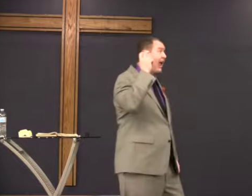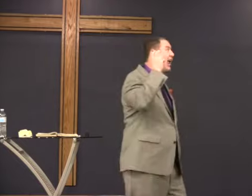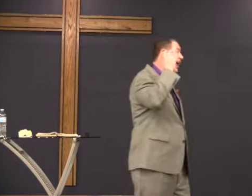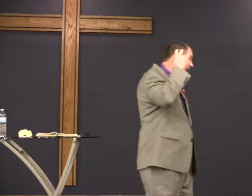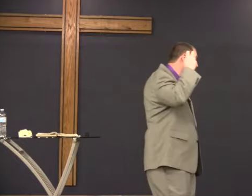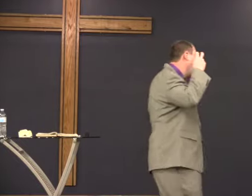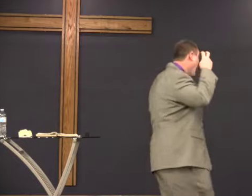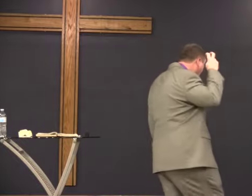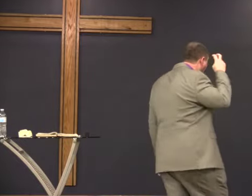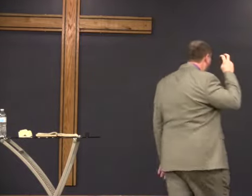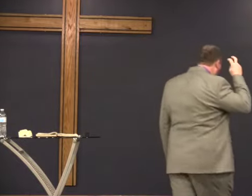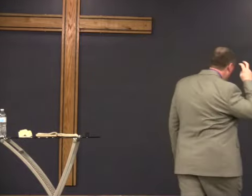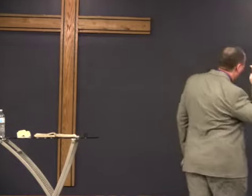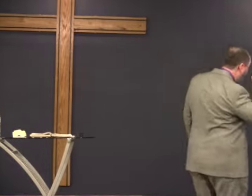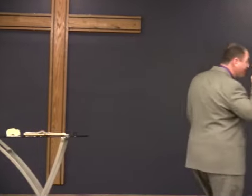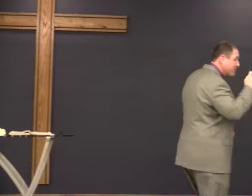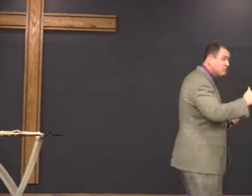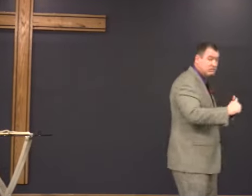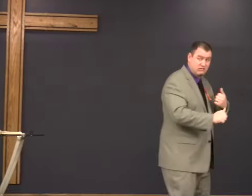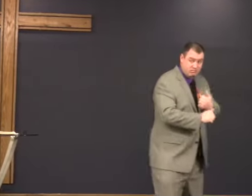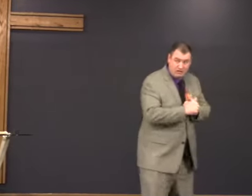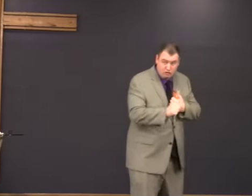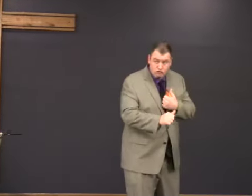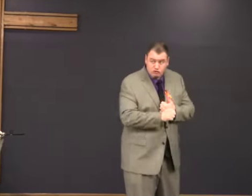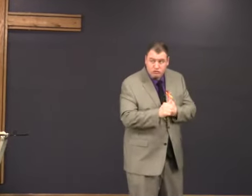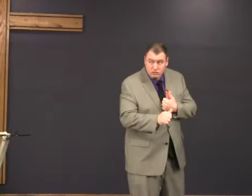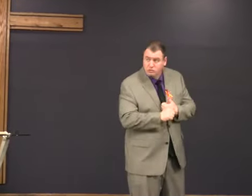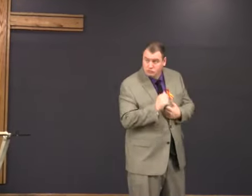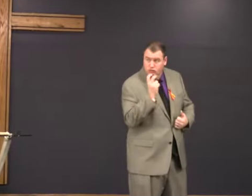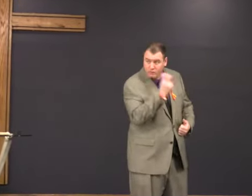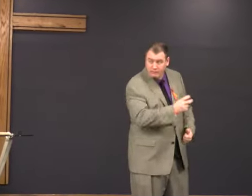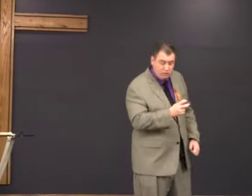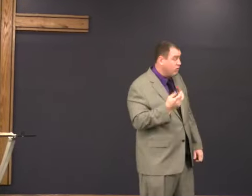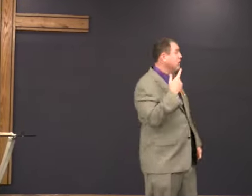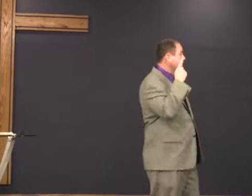And he traveled all that way, a dangerous